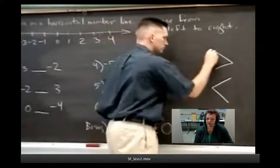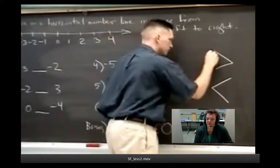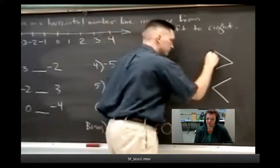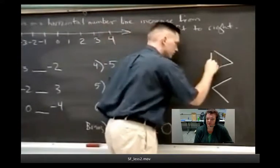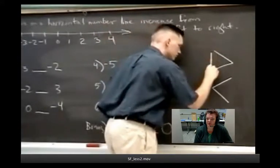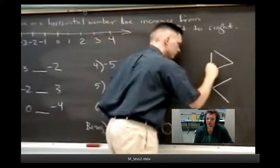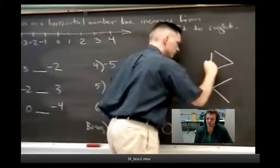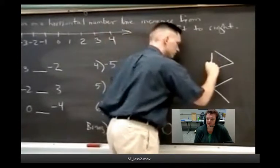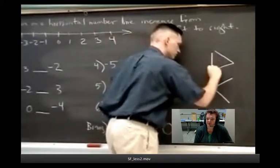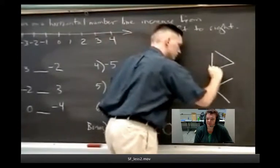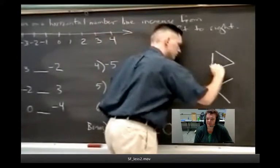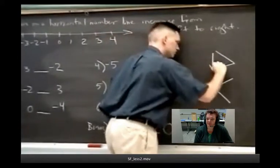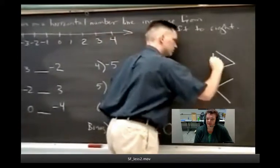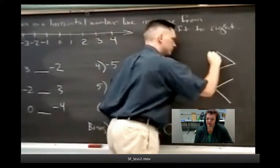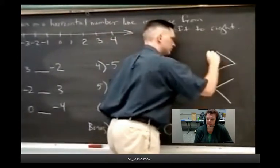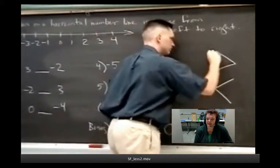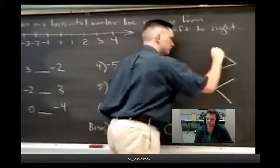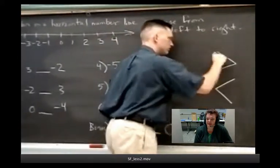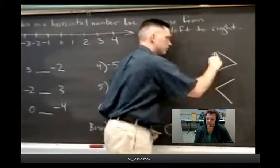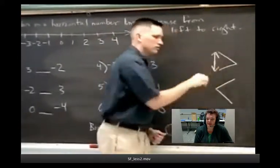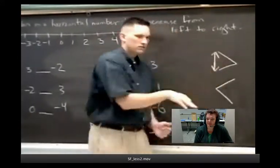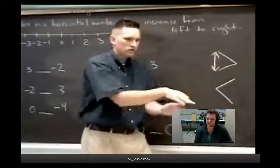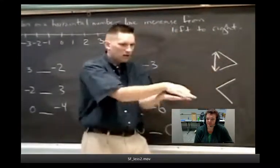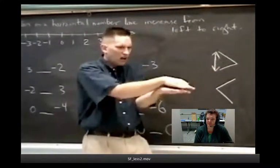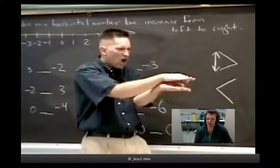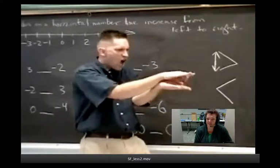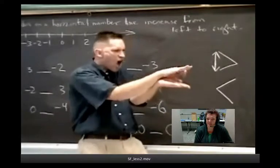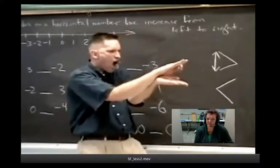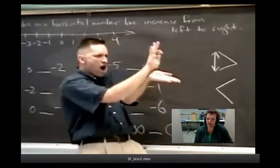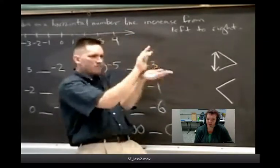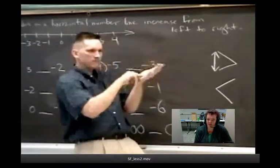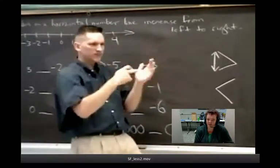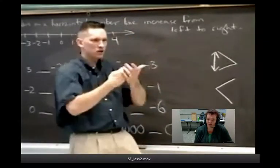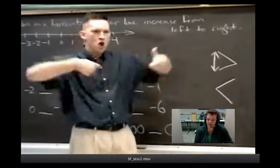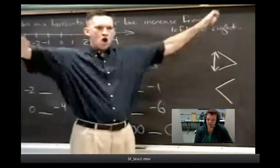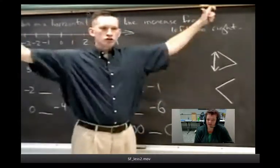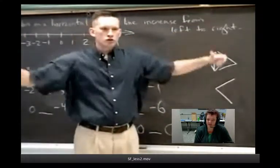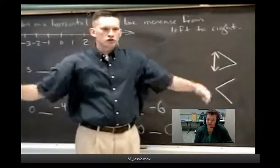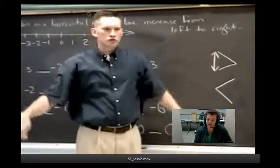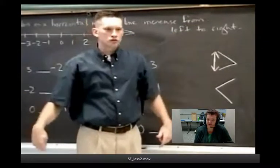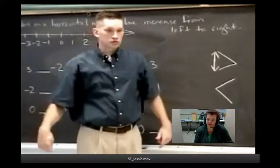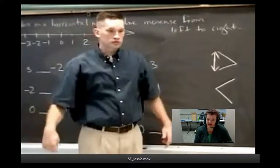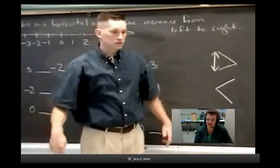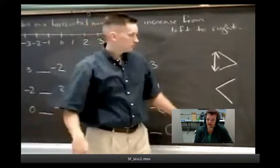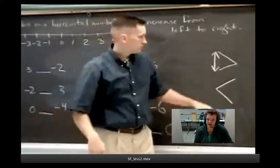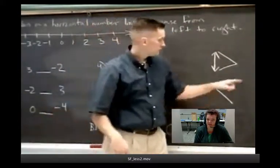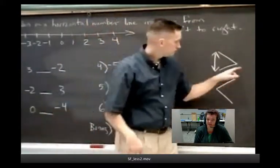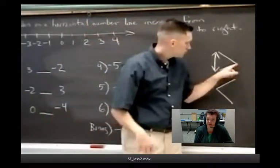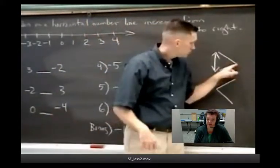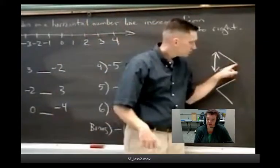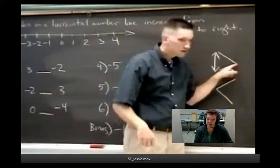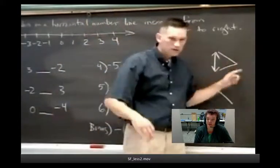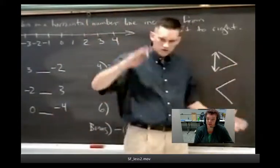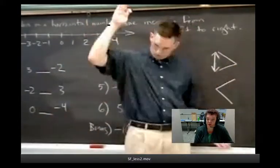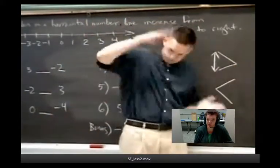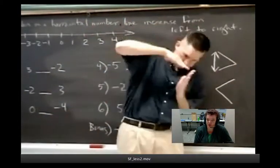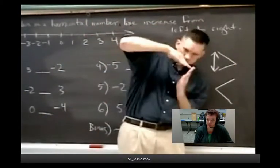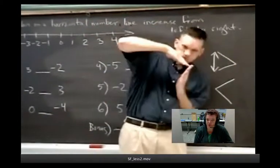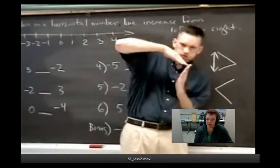So if the symbol opens up like this, if it's got its mouth open kind of on this side, then that means this is where the greater number